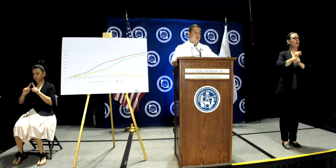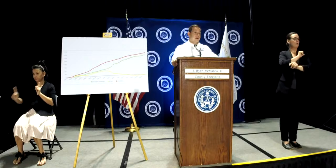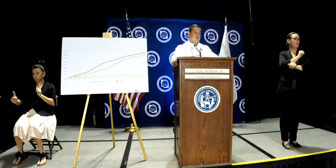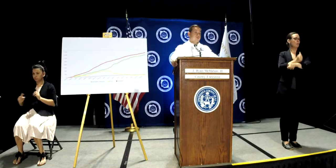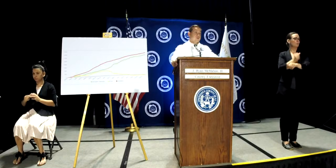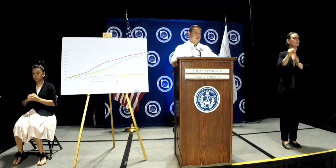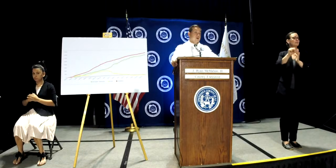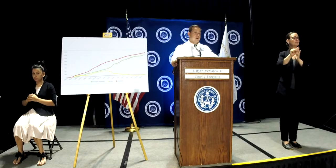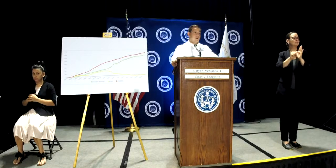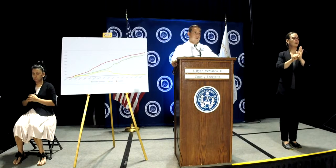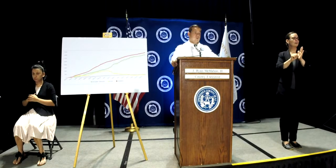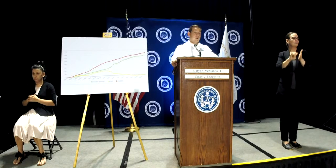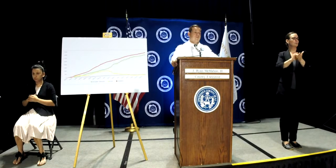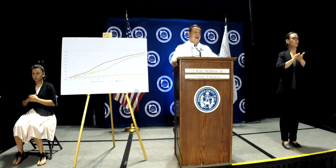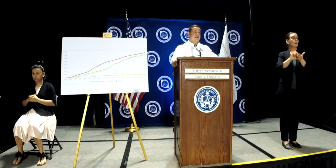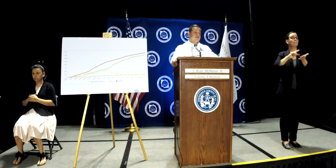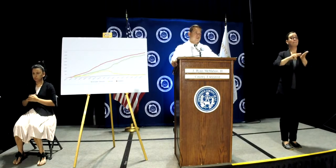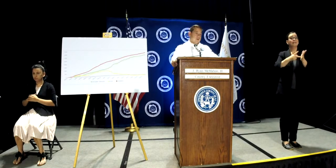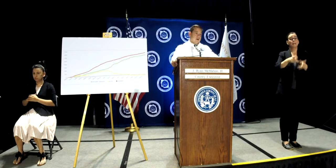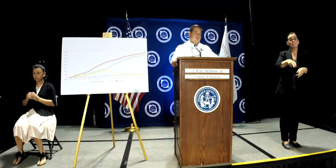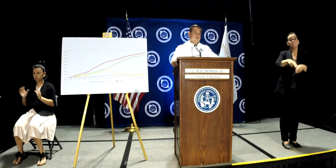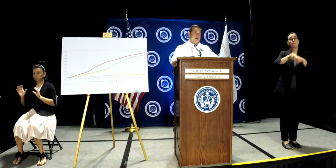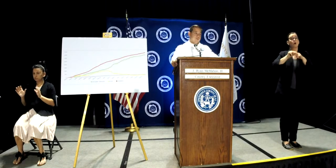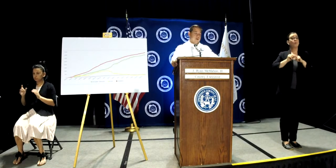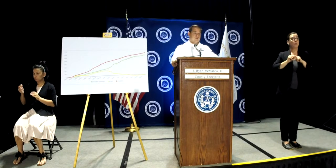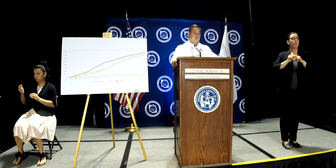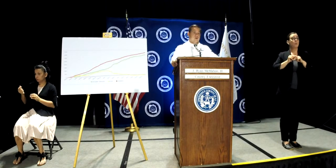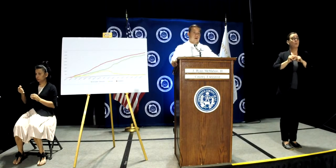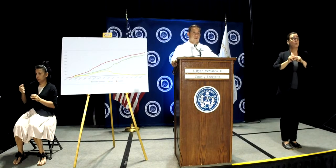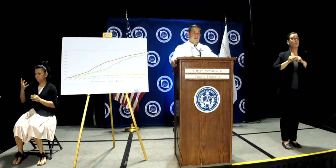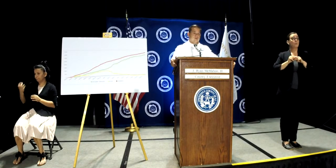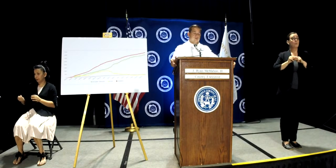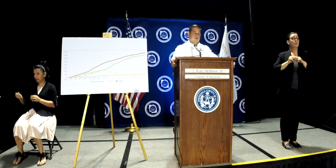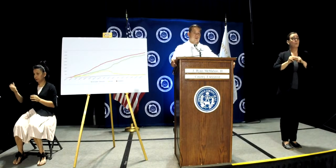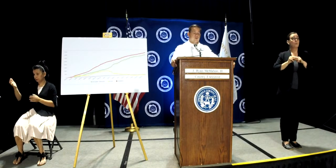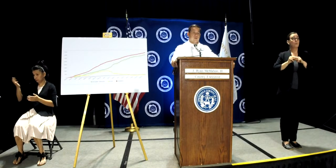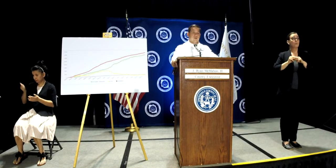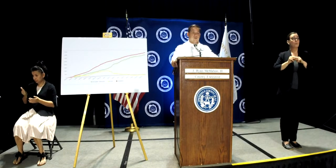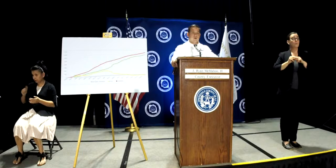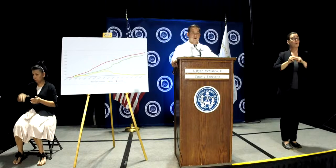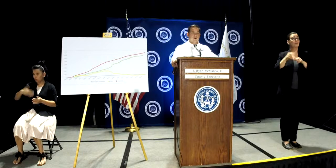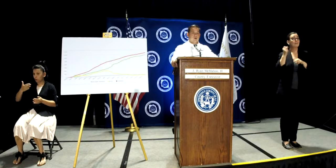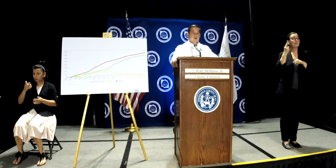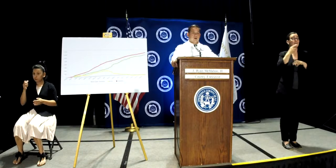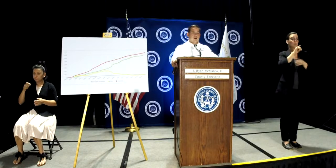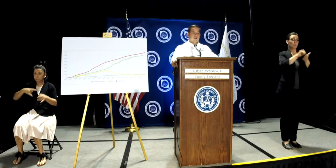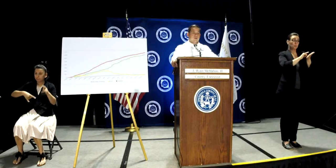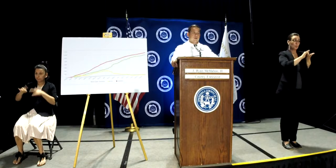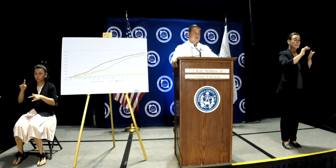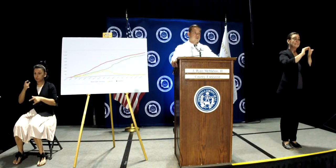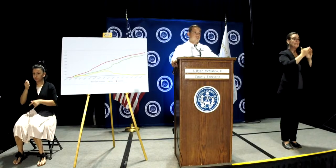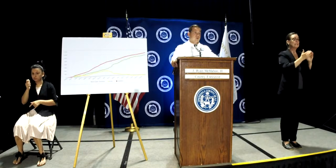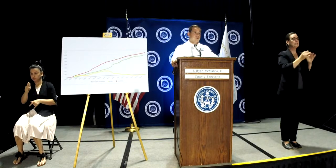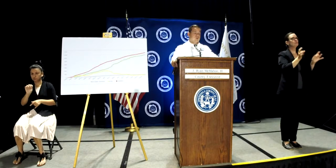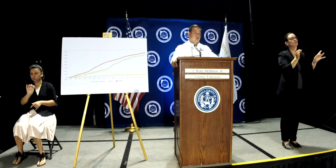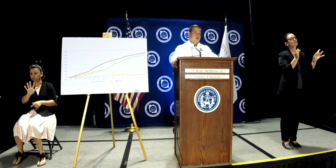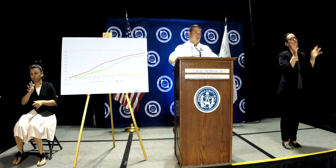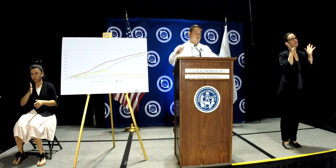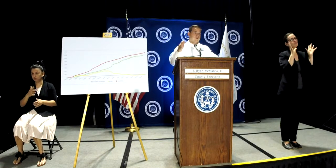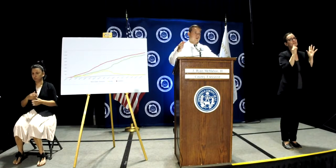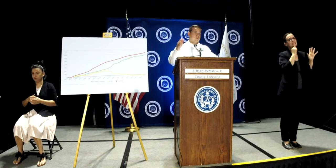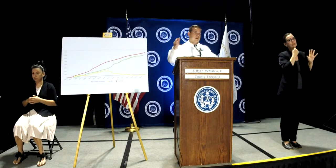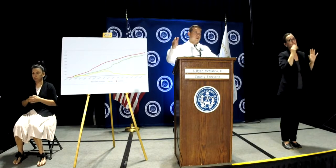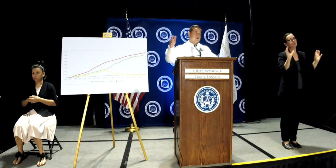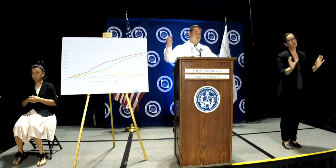borrow his way out of what are massive layoffs down there. We're talking about surgical things here to get us through 2020,